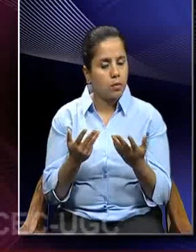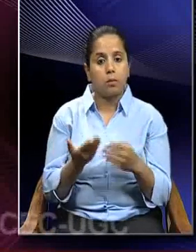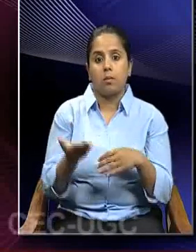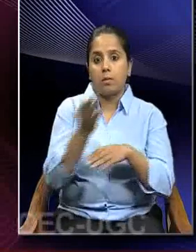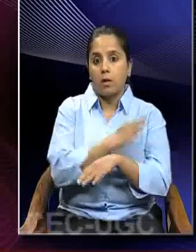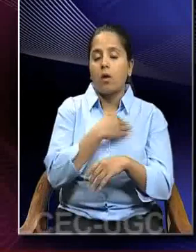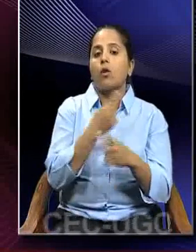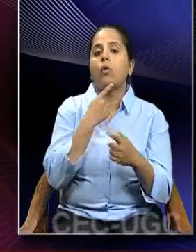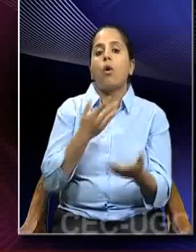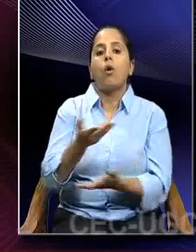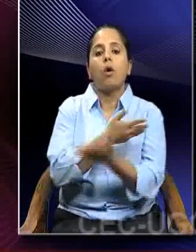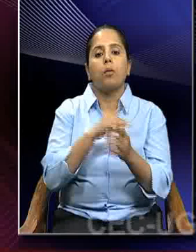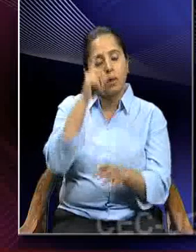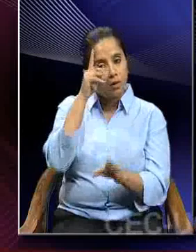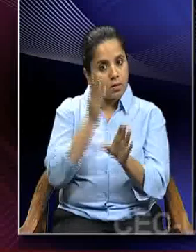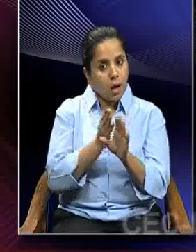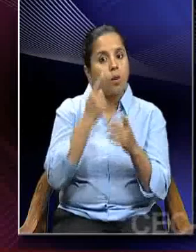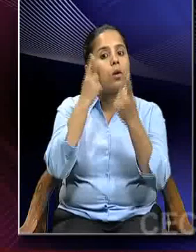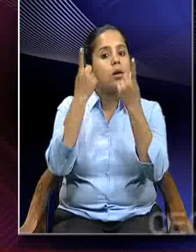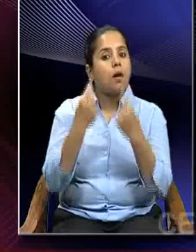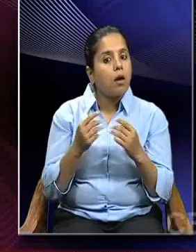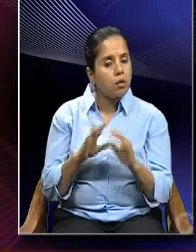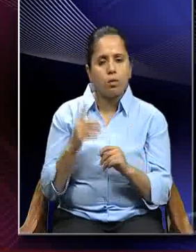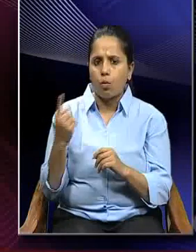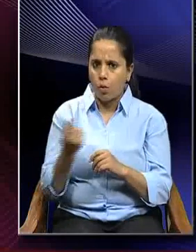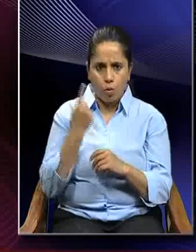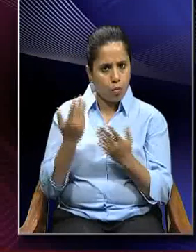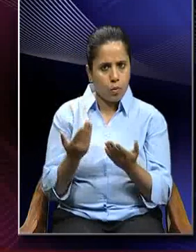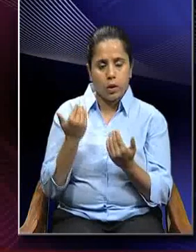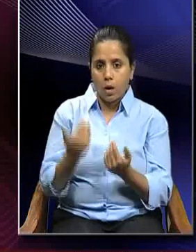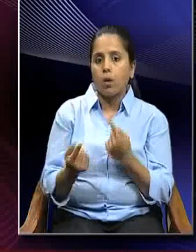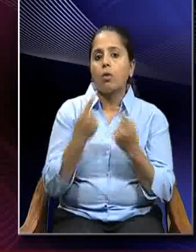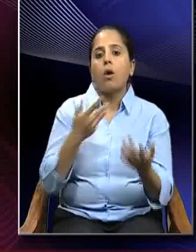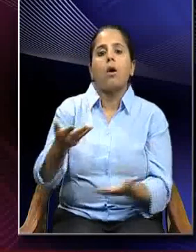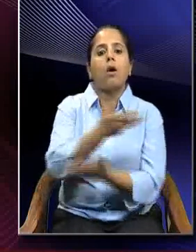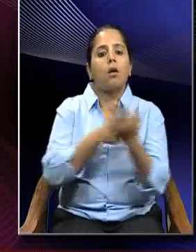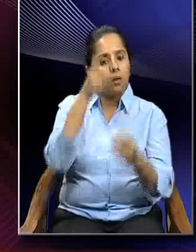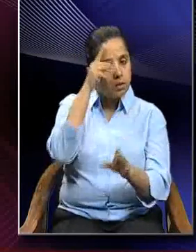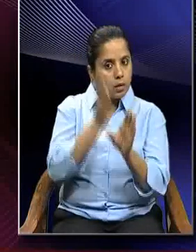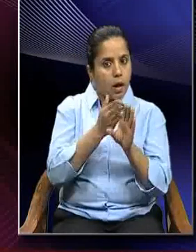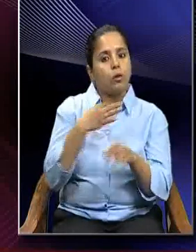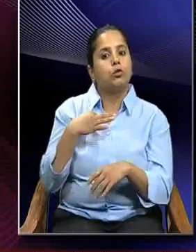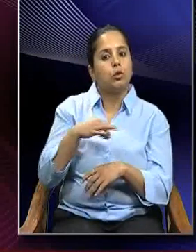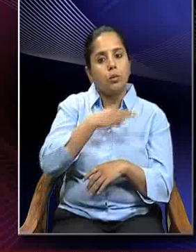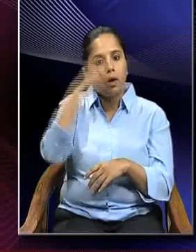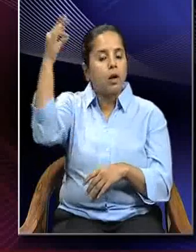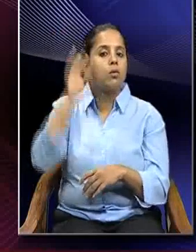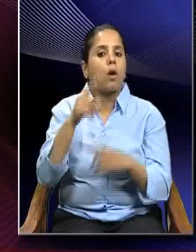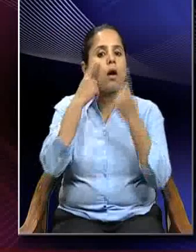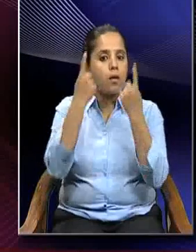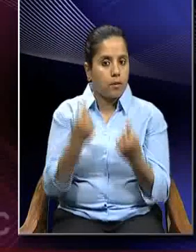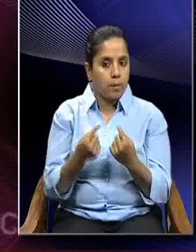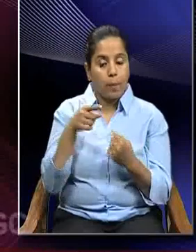we were talking about the psychoanalysis only. Now we talk about psycho-spiritual analysis. So it is